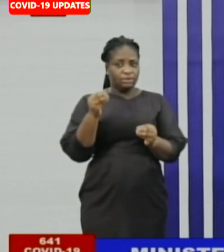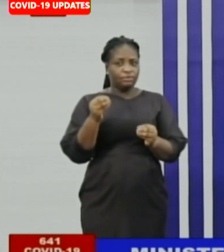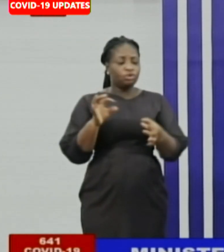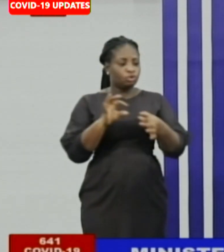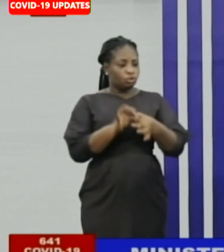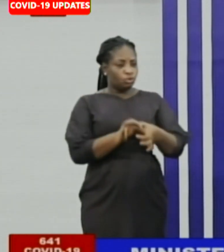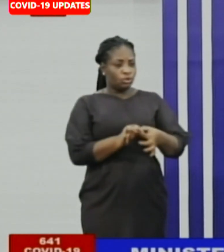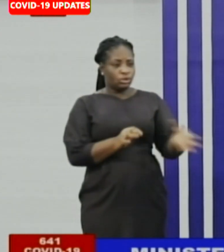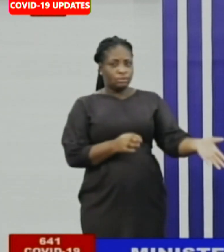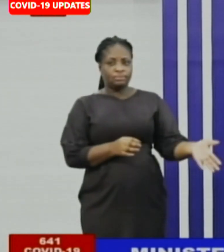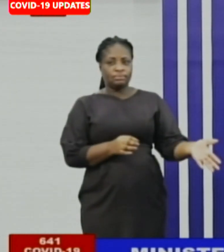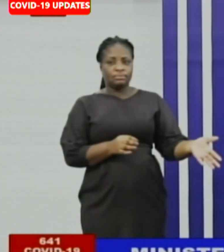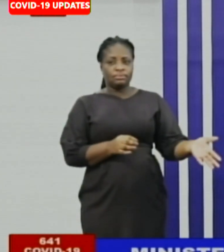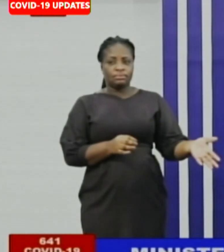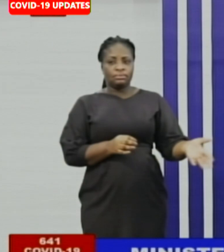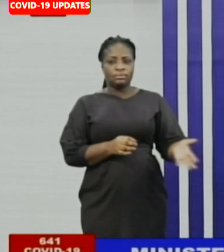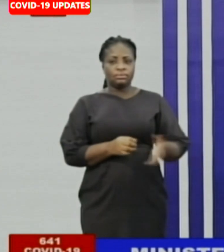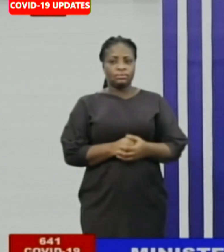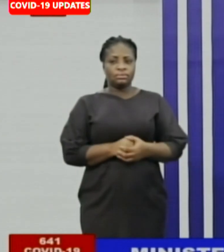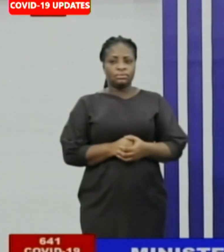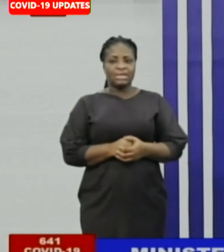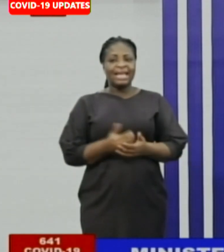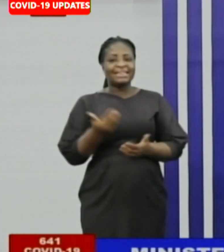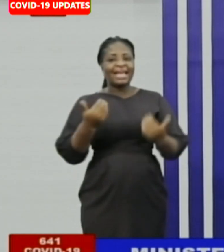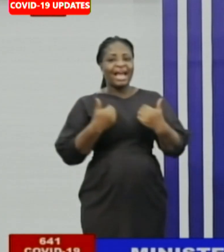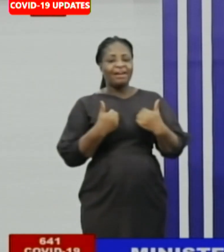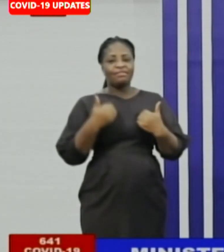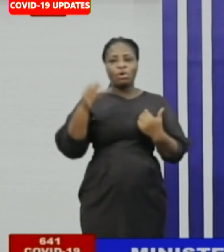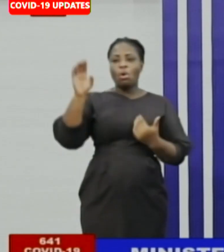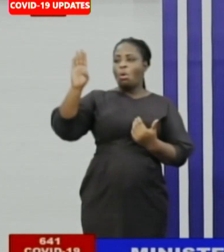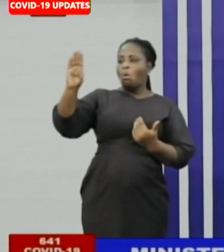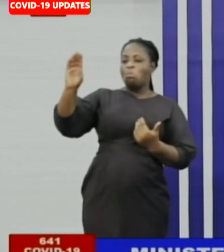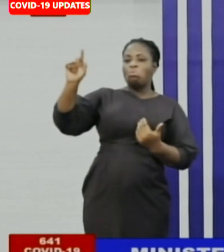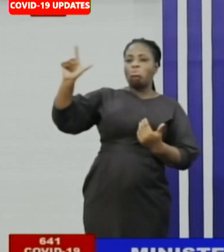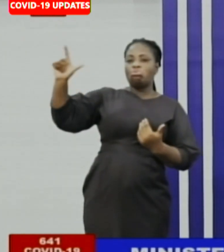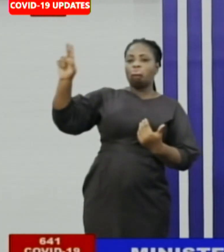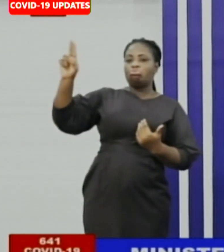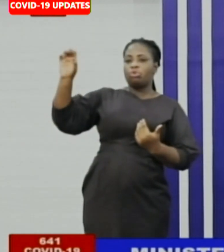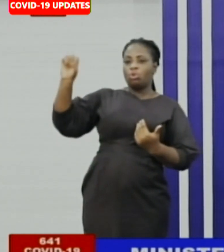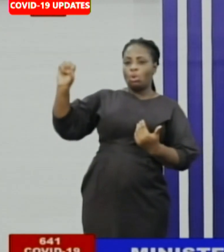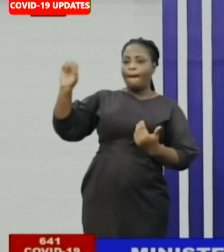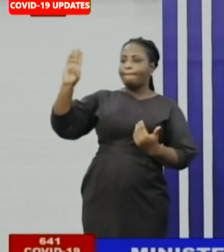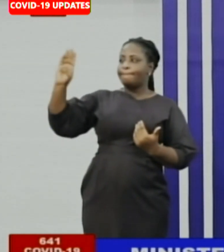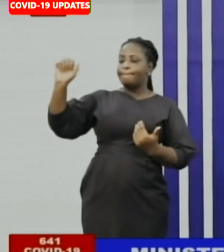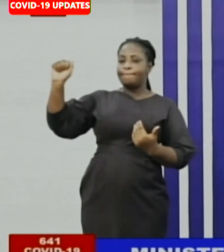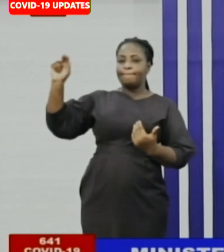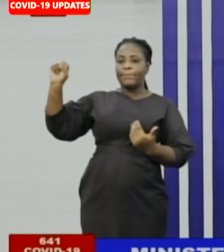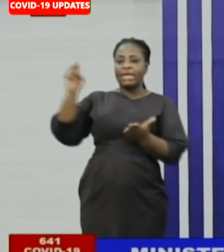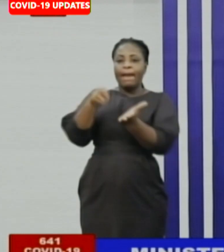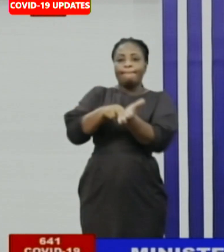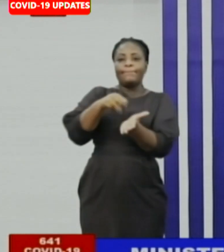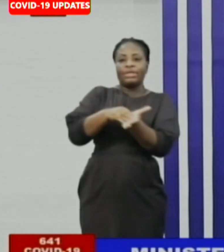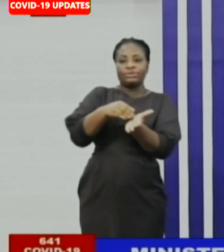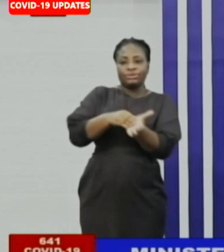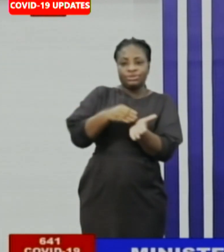me. Upfields Brands Ghana Limited. They have Blue Band products to support low-income families. They are sending that to the